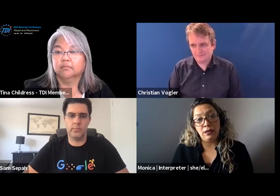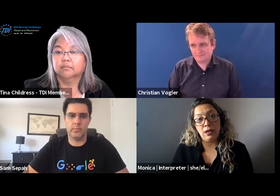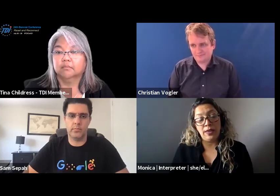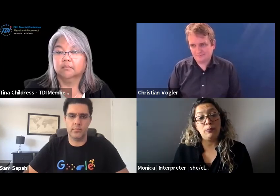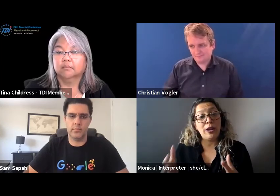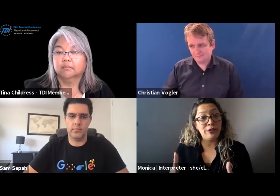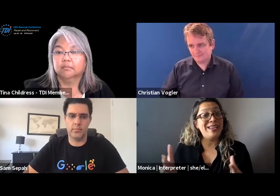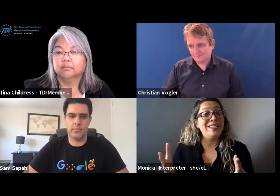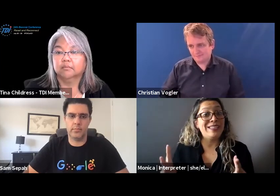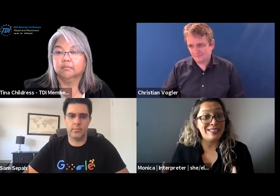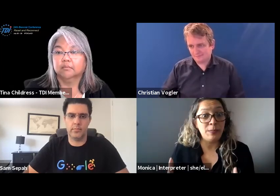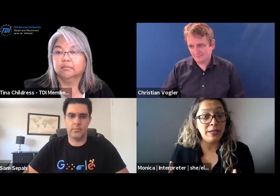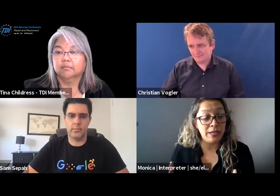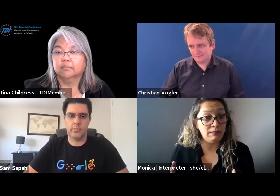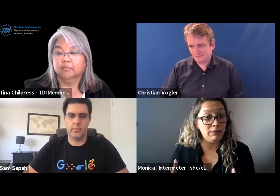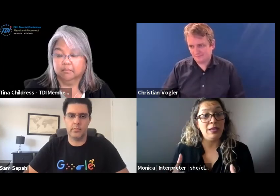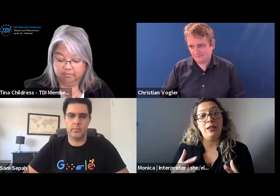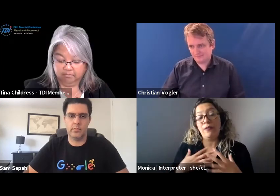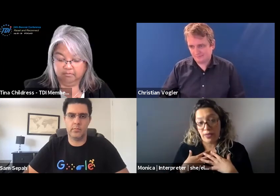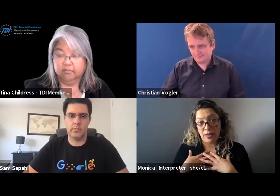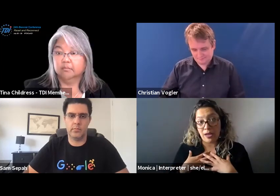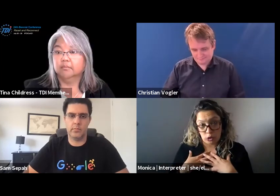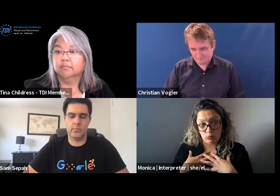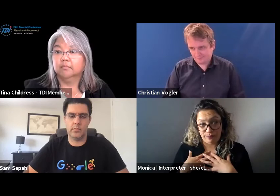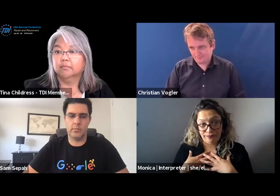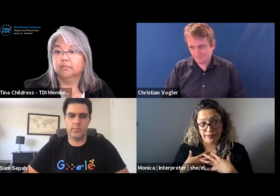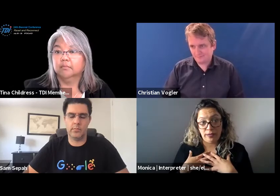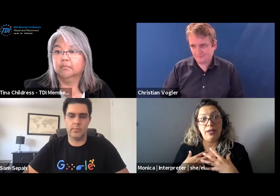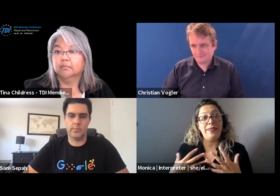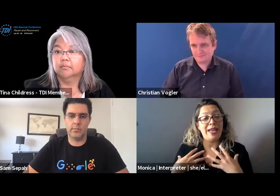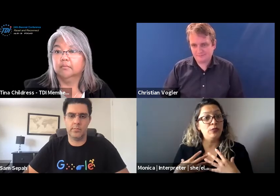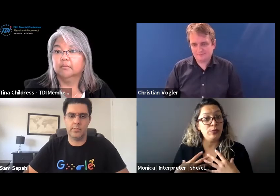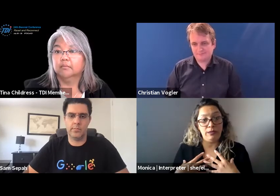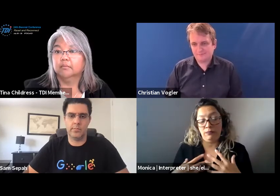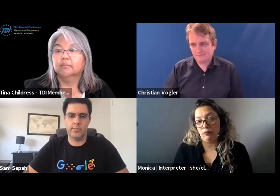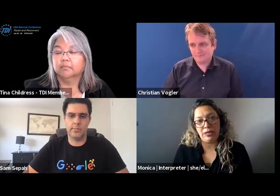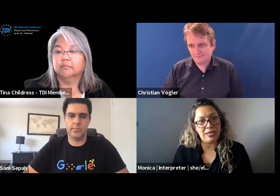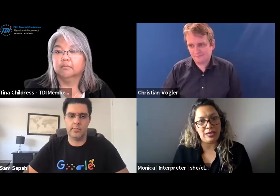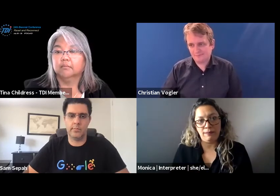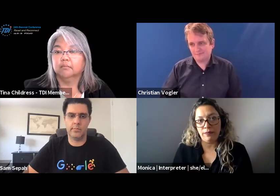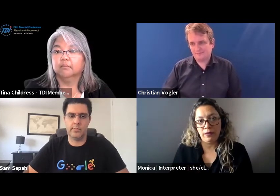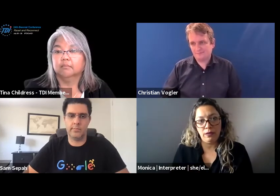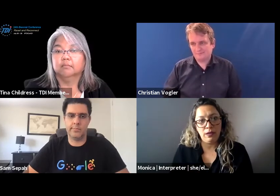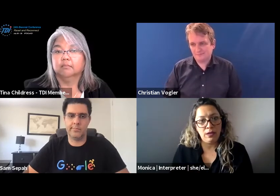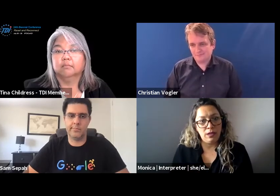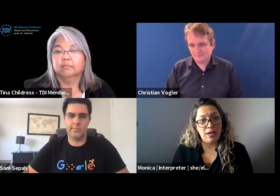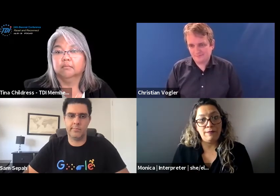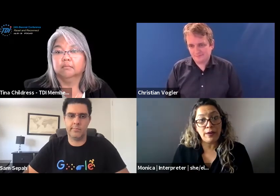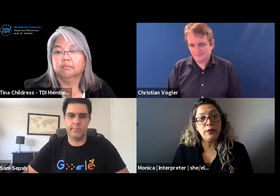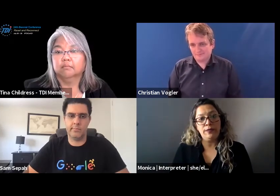and they prioritize accessibility in everything that I do. And that's really, really key. I'm very